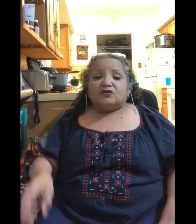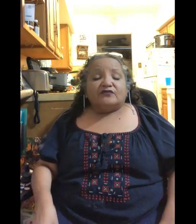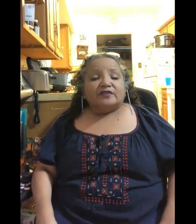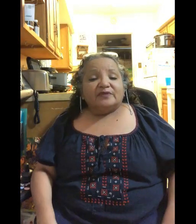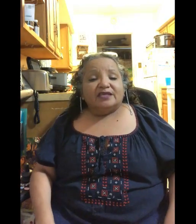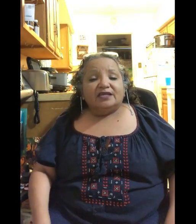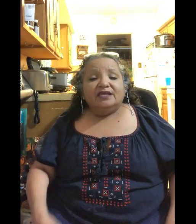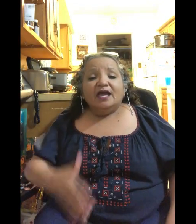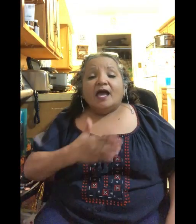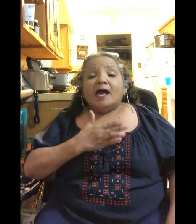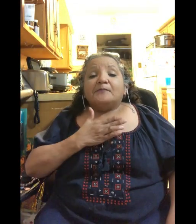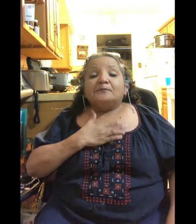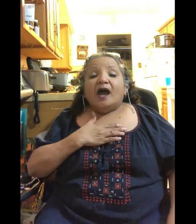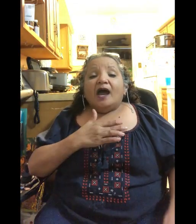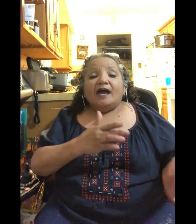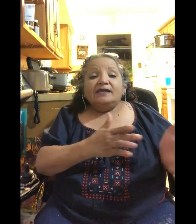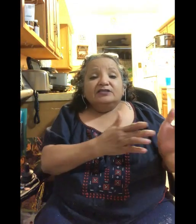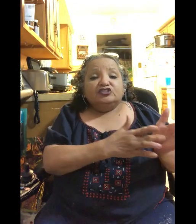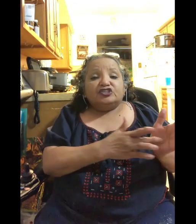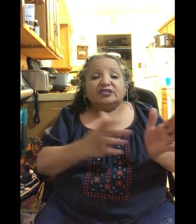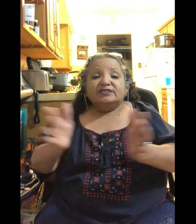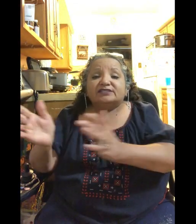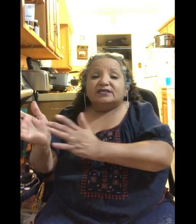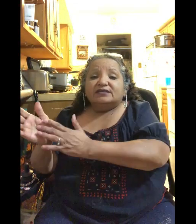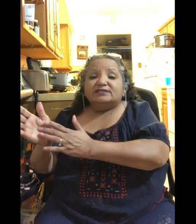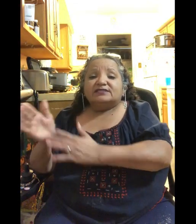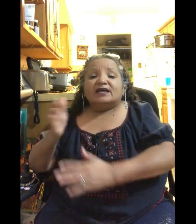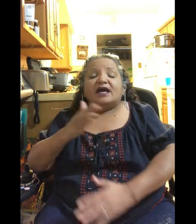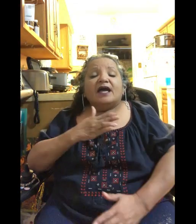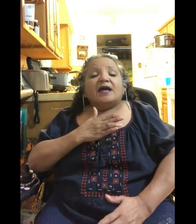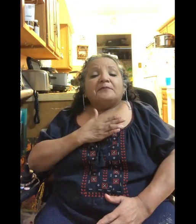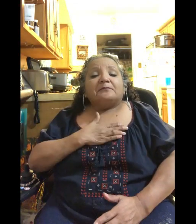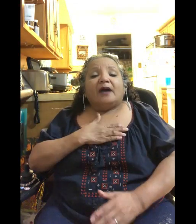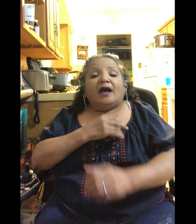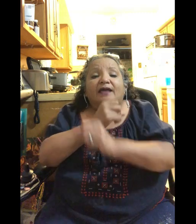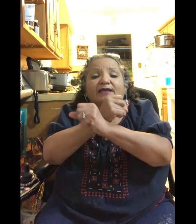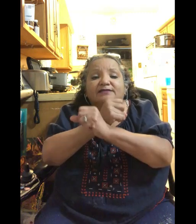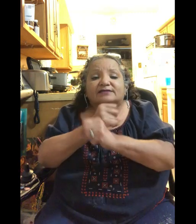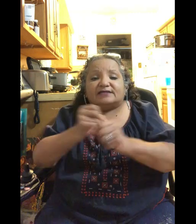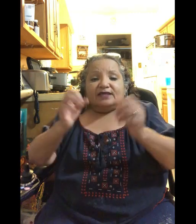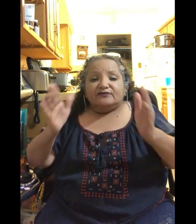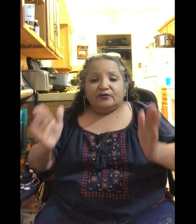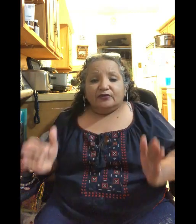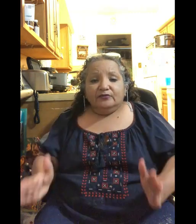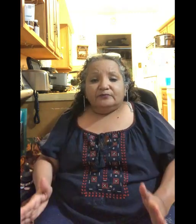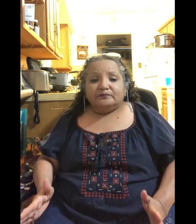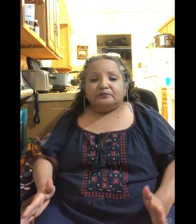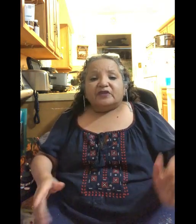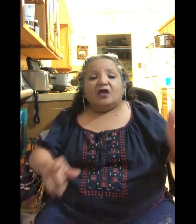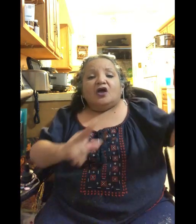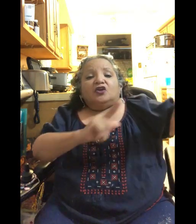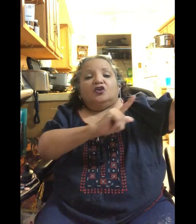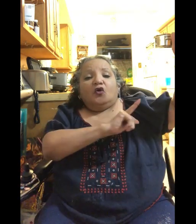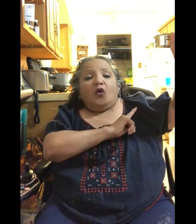from the beginning, my Jesus, my Savior.